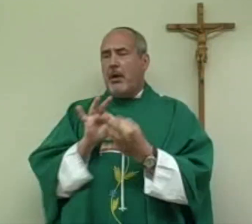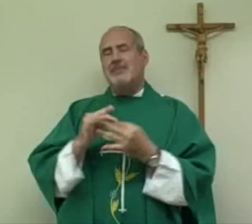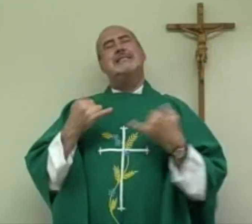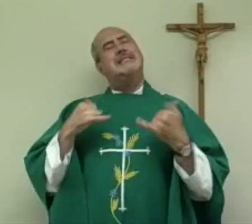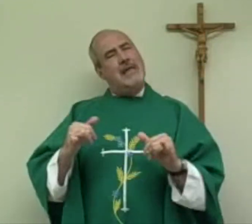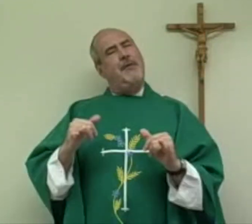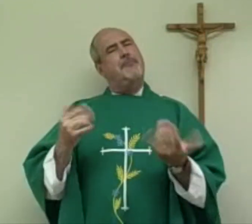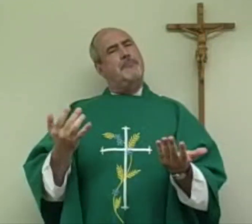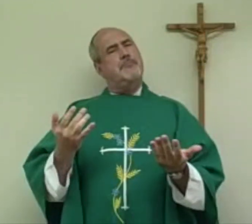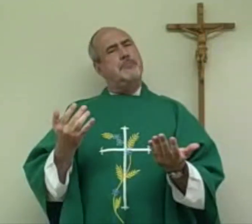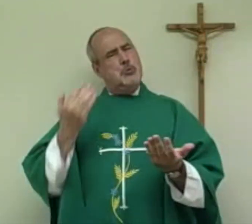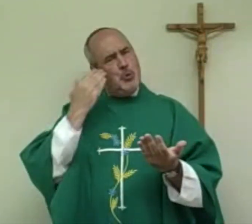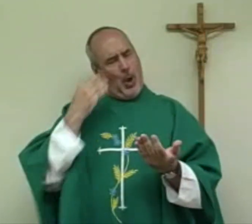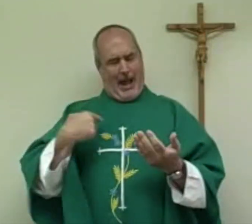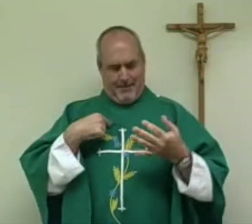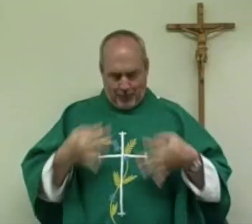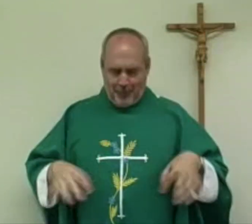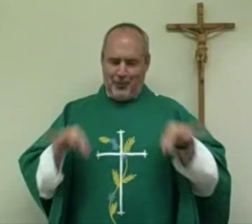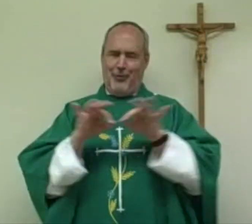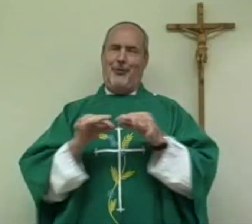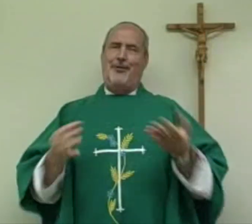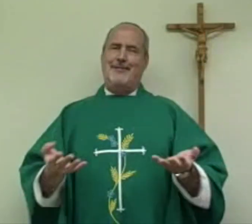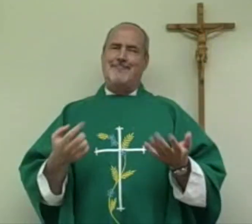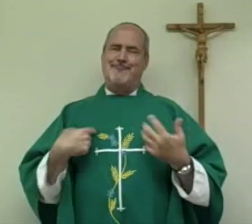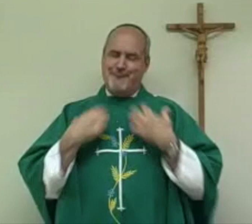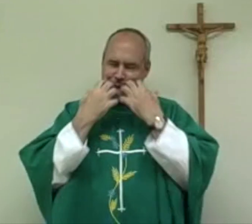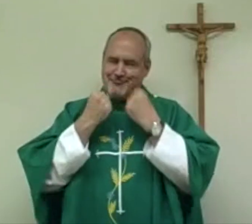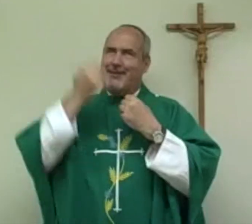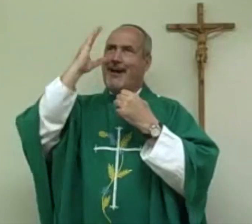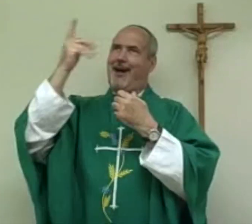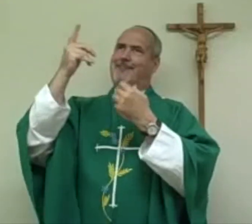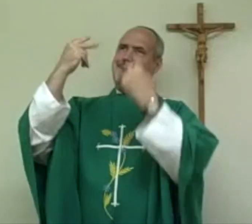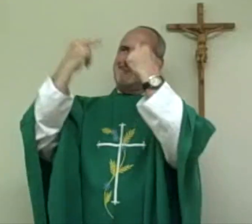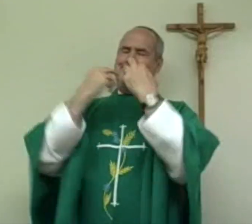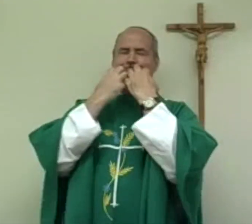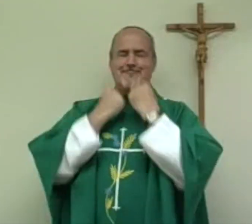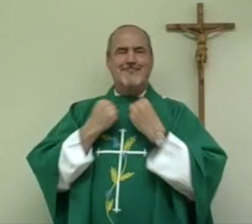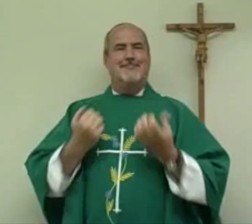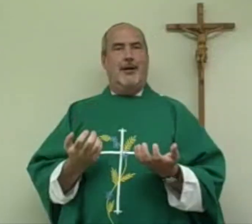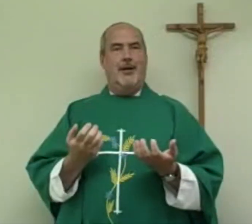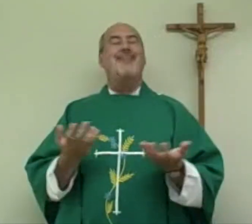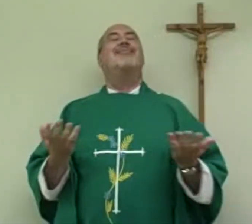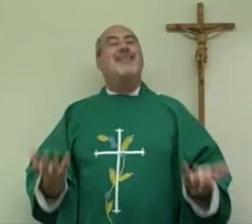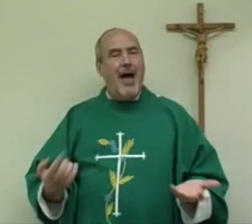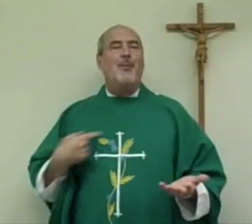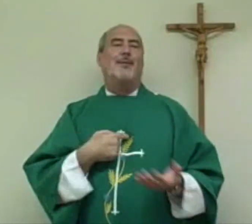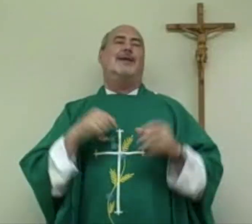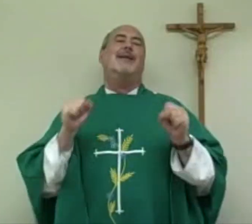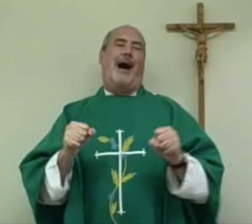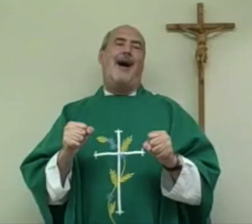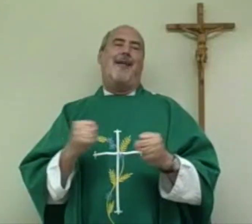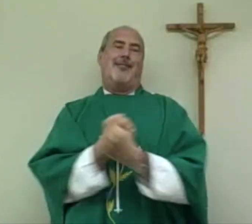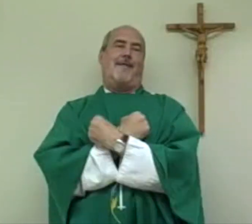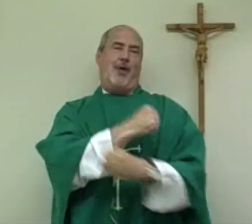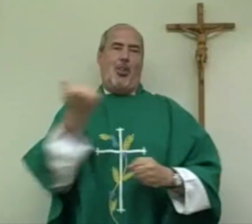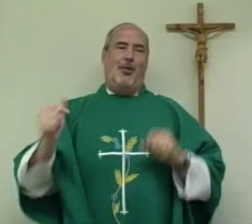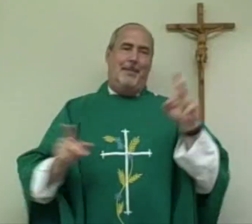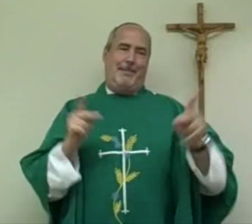first, even though we're not perfect, but to realize that we have worth and that we love God and God loves